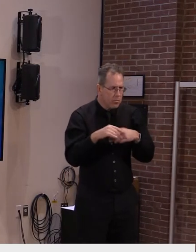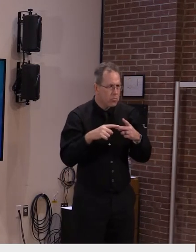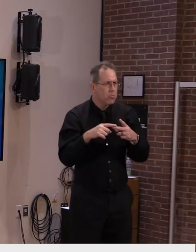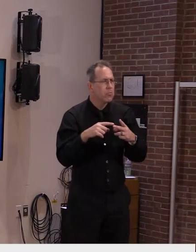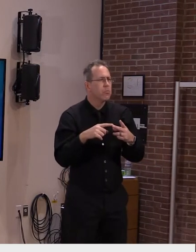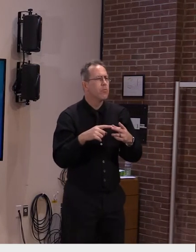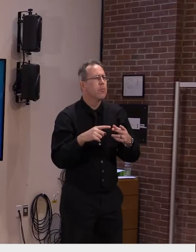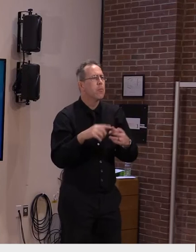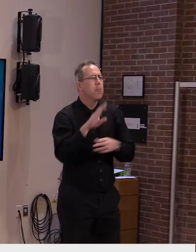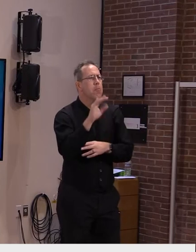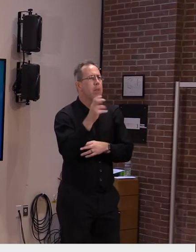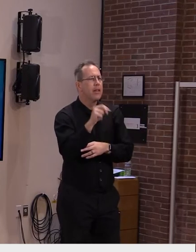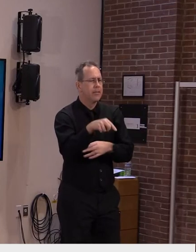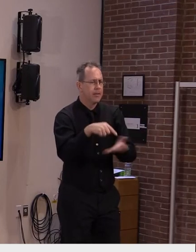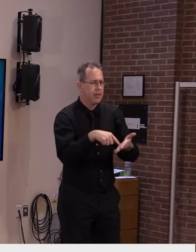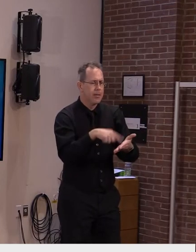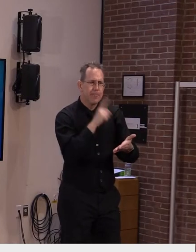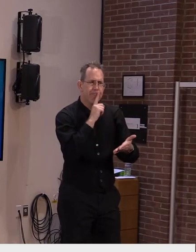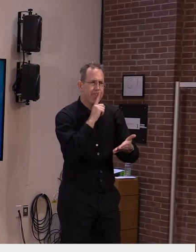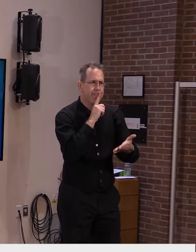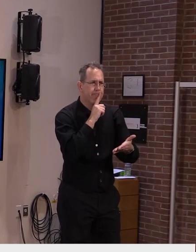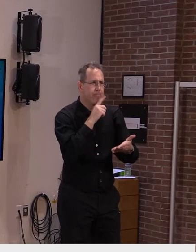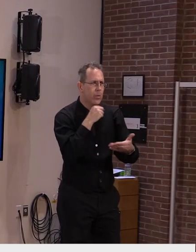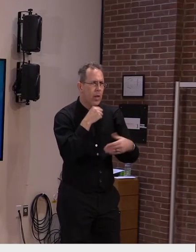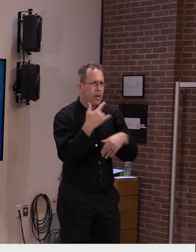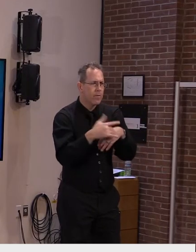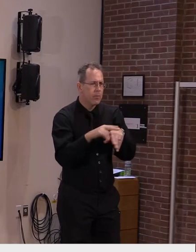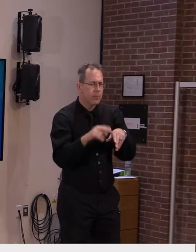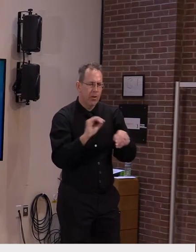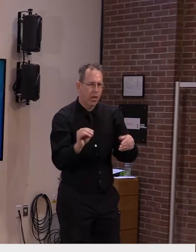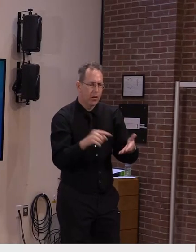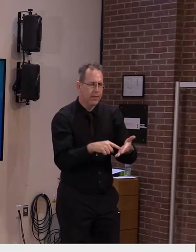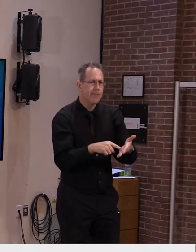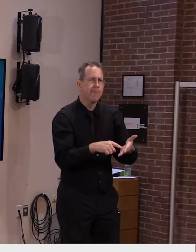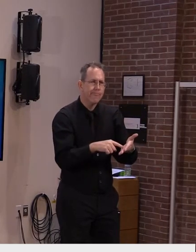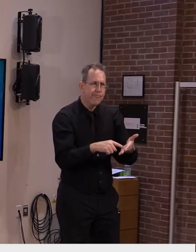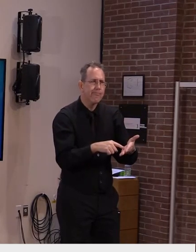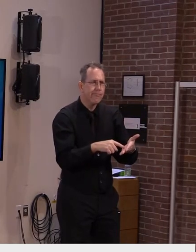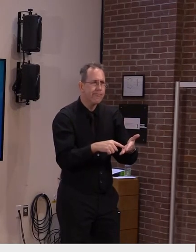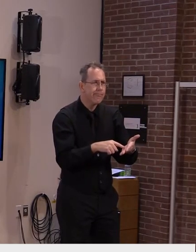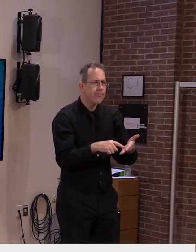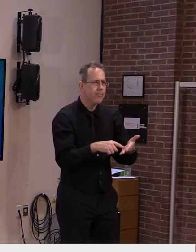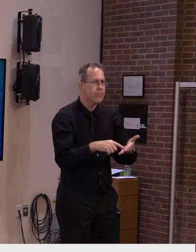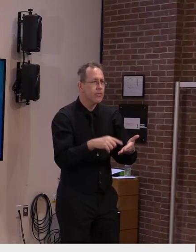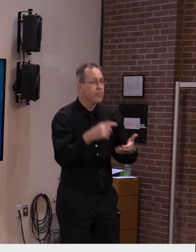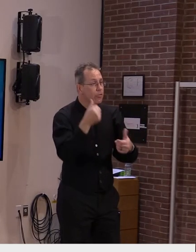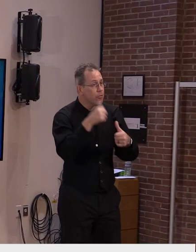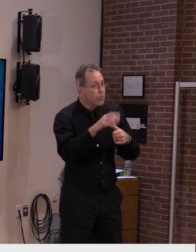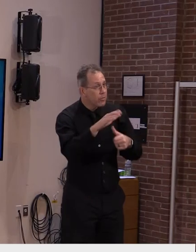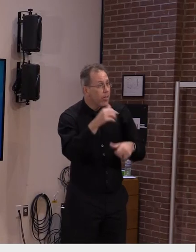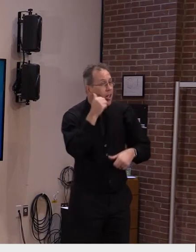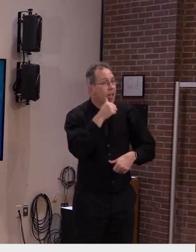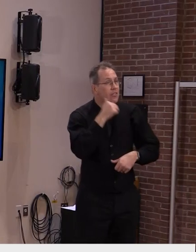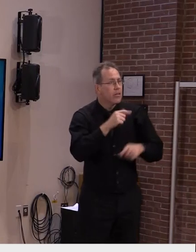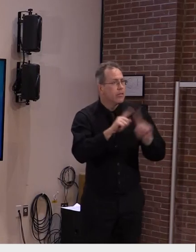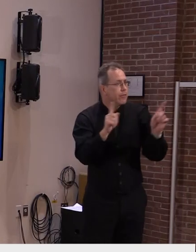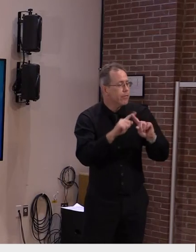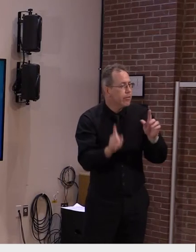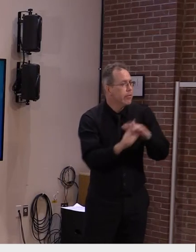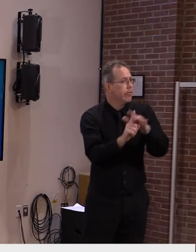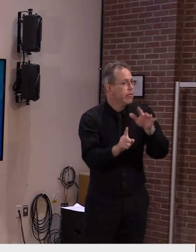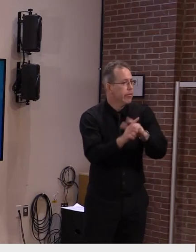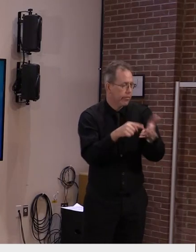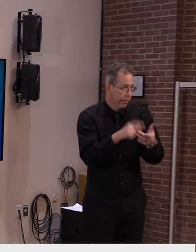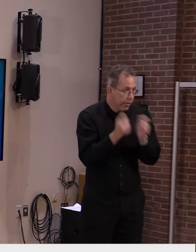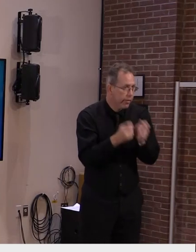Southwestern. I don't see an open ICU bed today, but these things fluctuate every day. I mean, it can go up